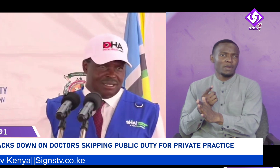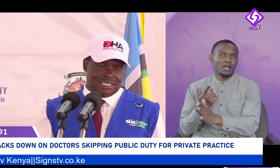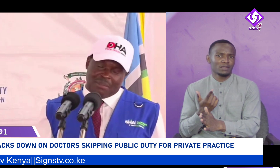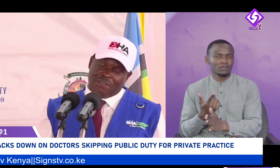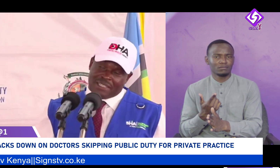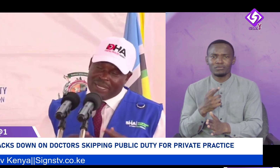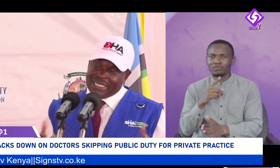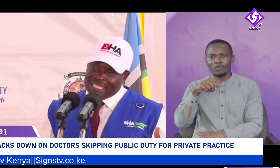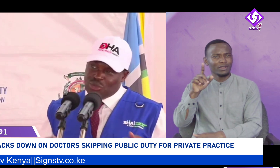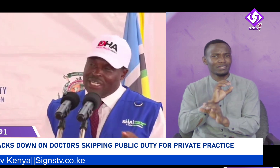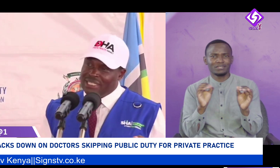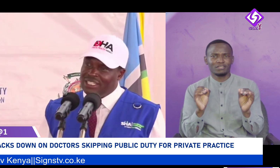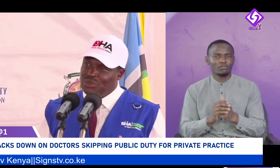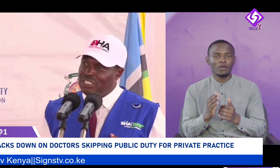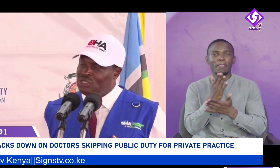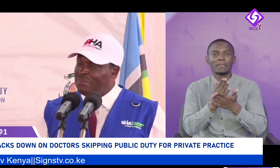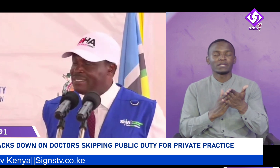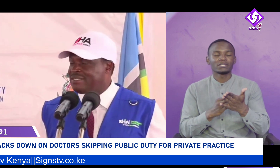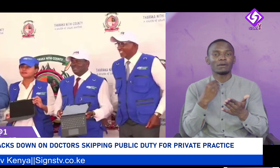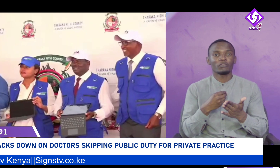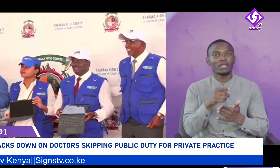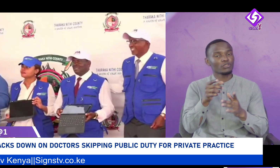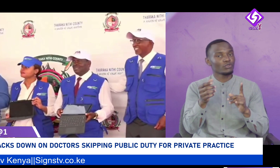Some of that money that you earn in that way is not a blessing.